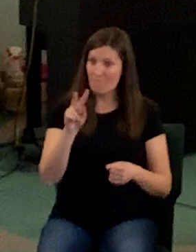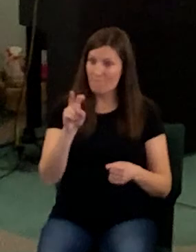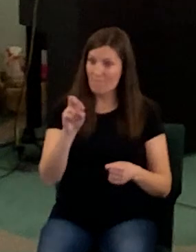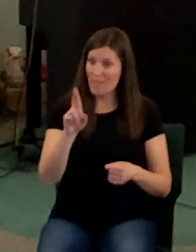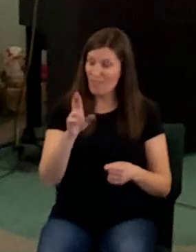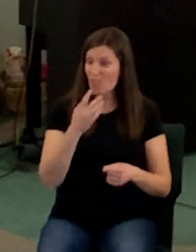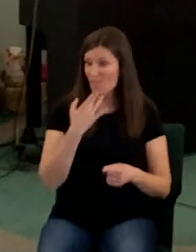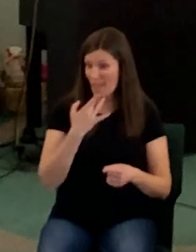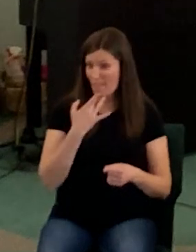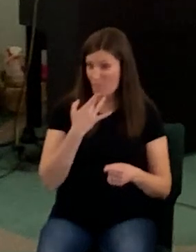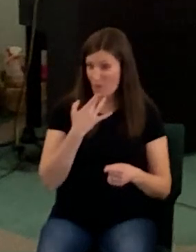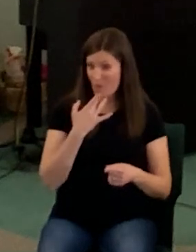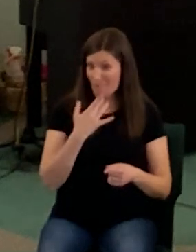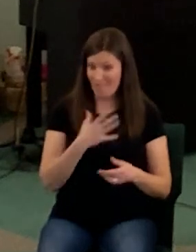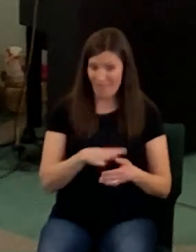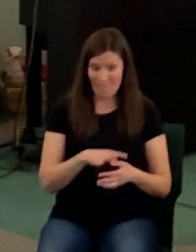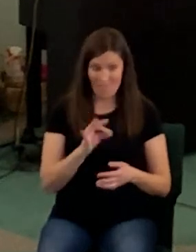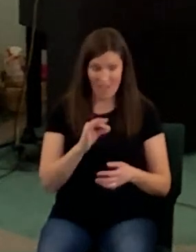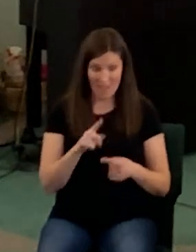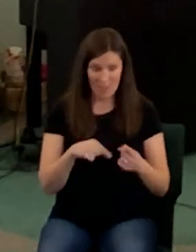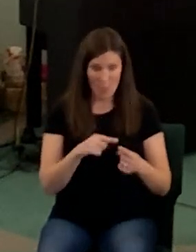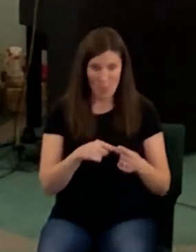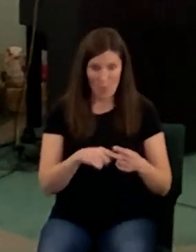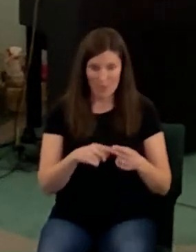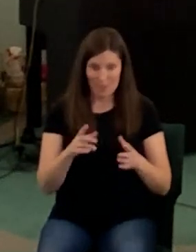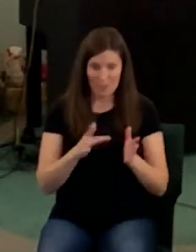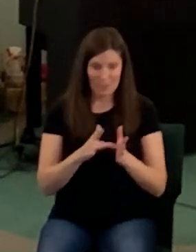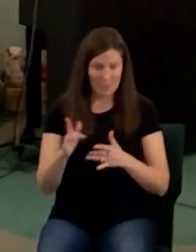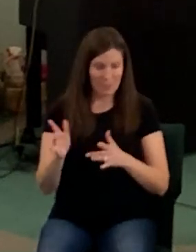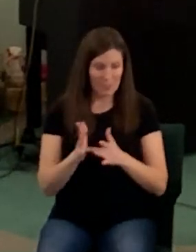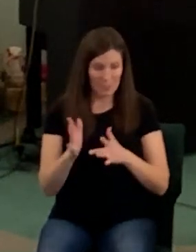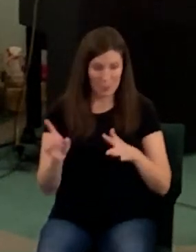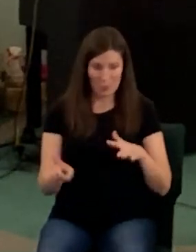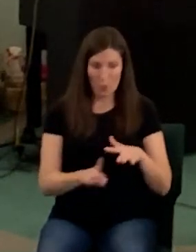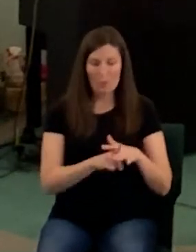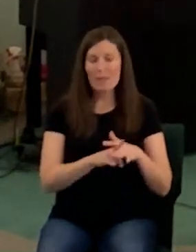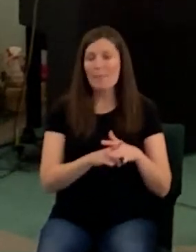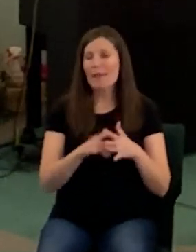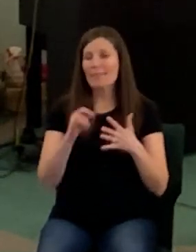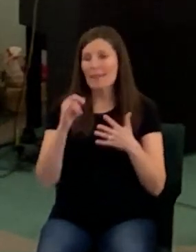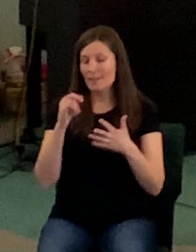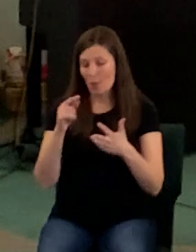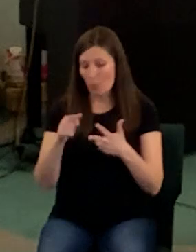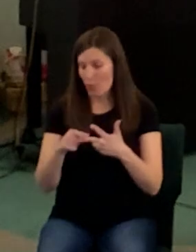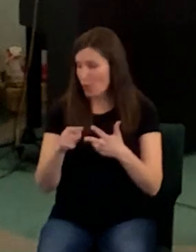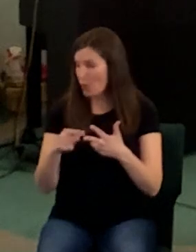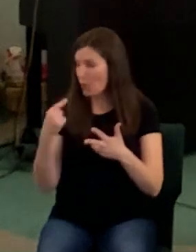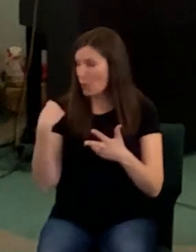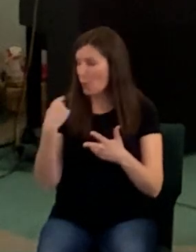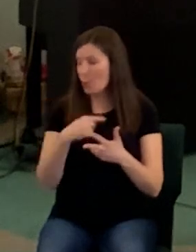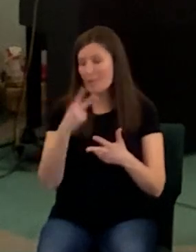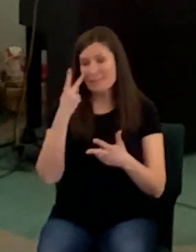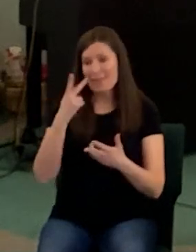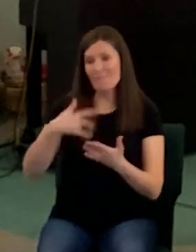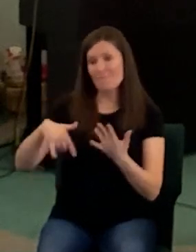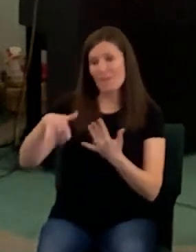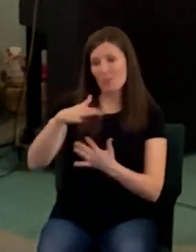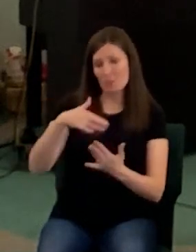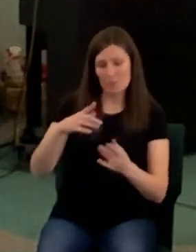up. Lastly, we see this fellowship that they experience.